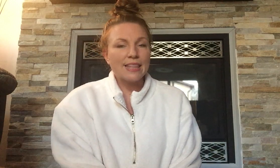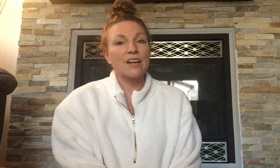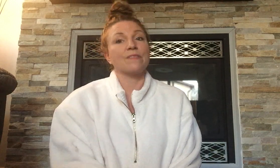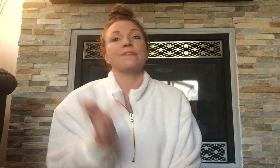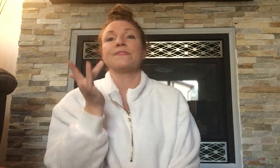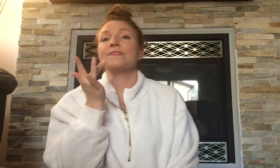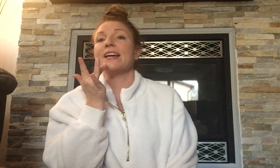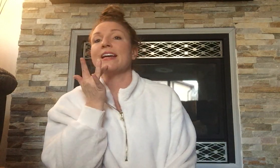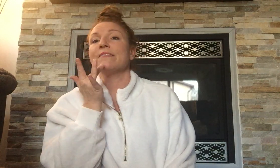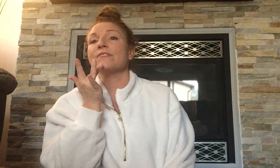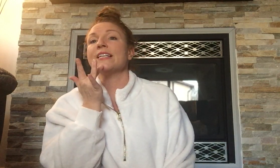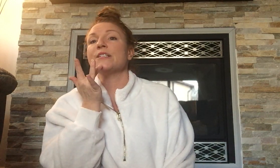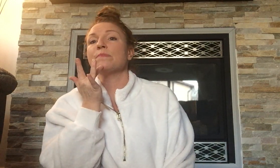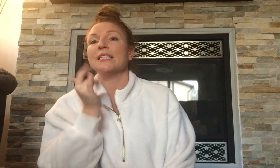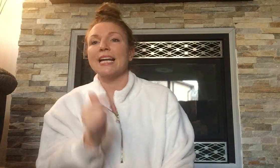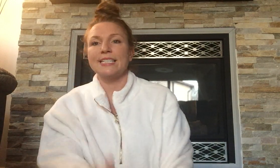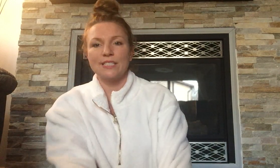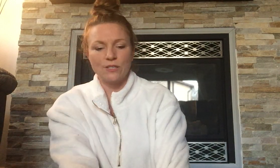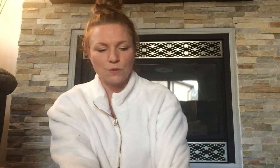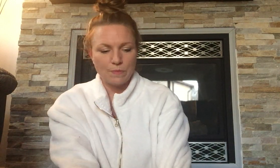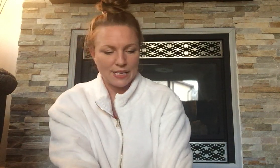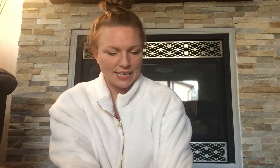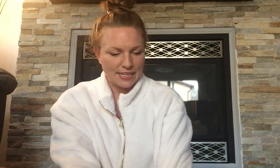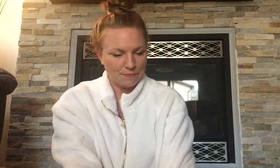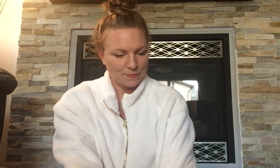their favorite place to be."